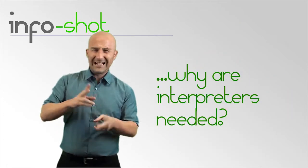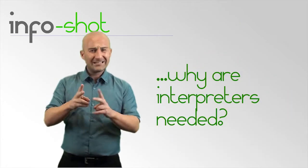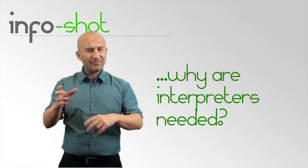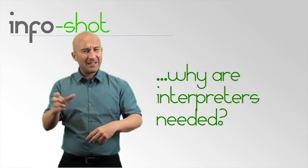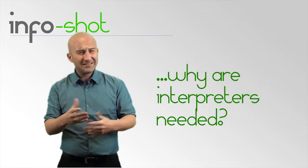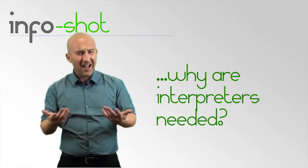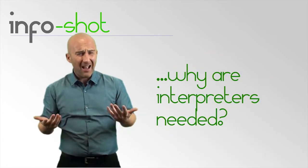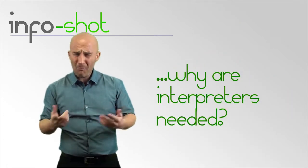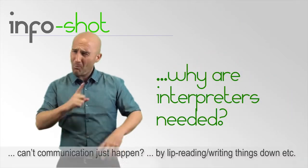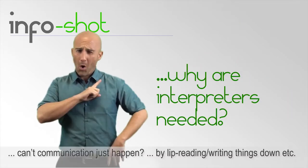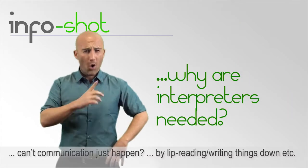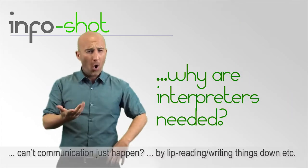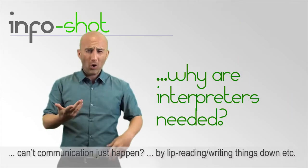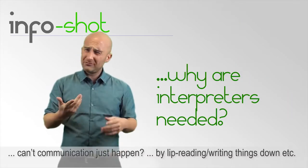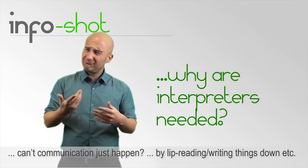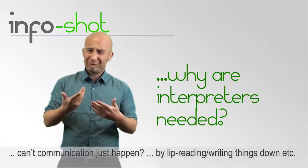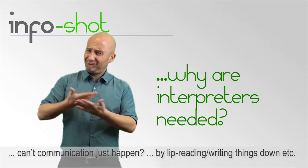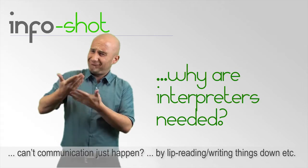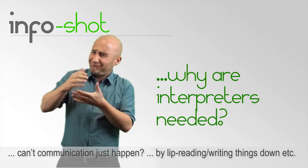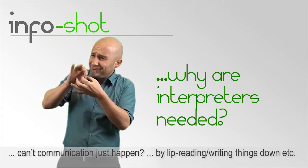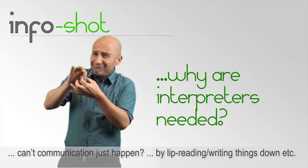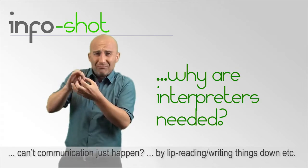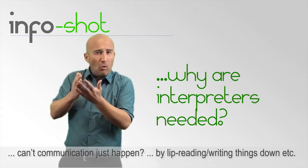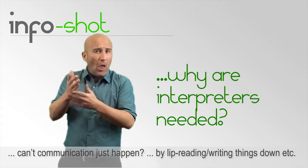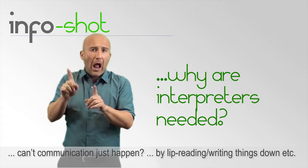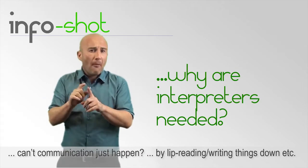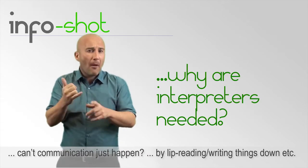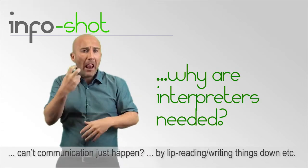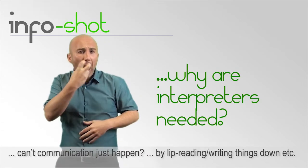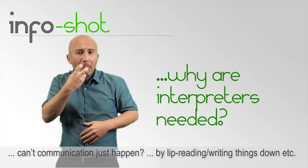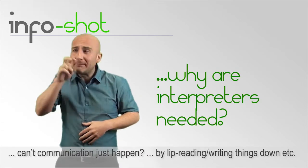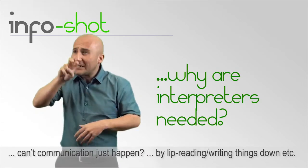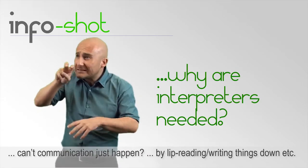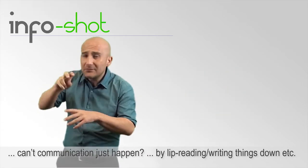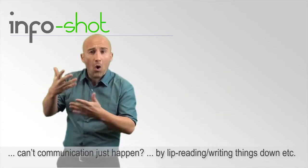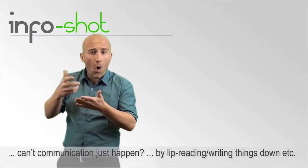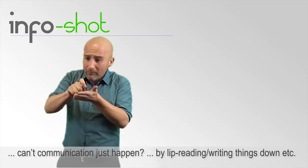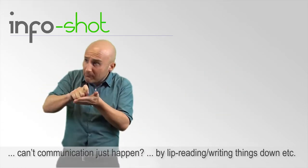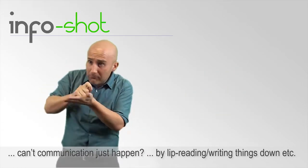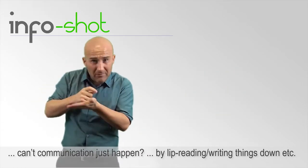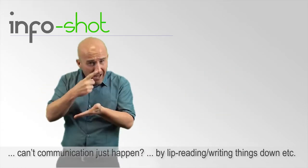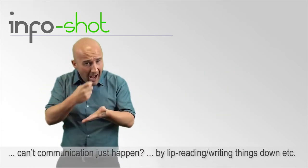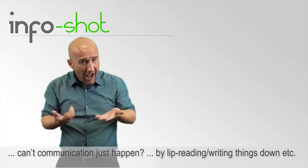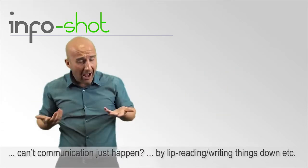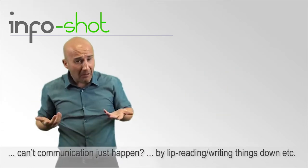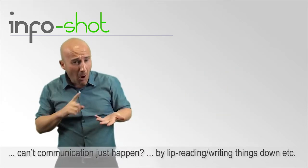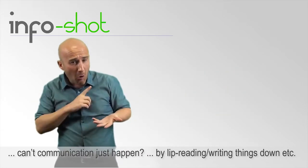Why are interpreters needed? Can't communication just happen by lip reading, writing things